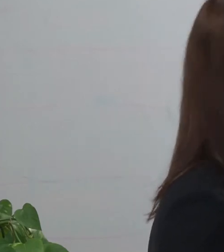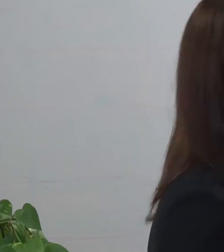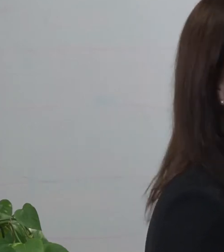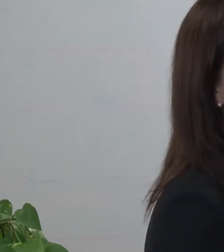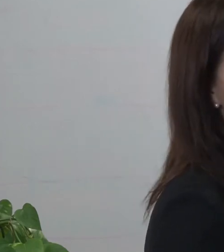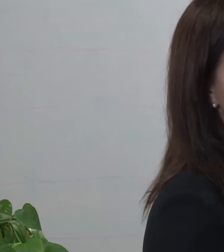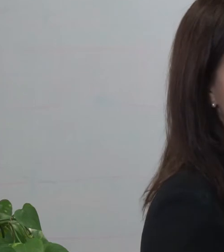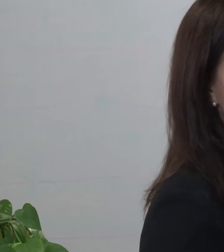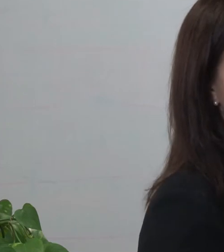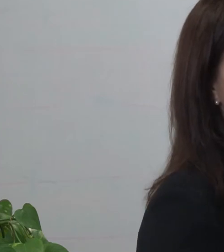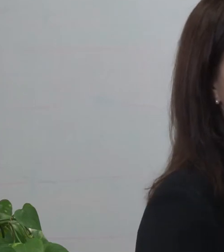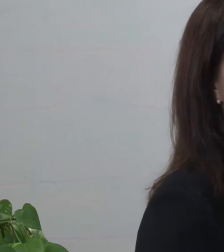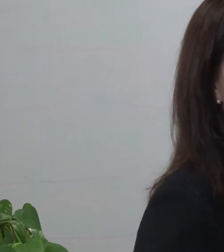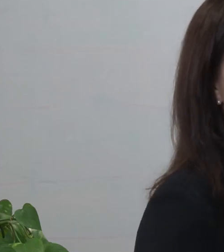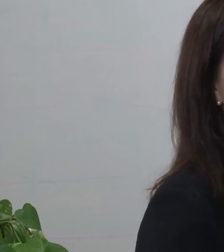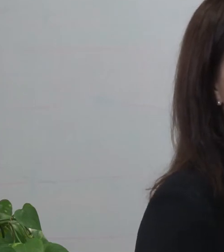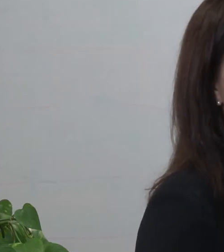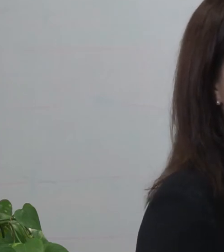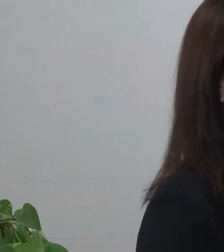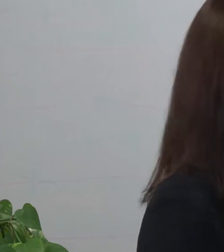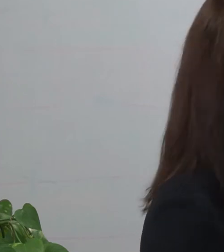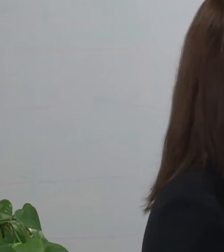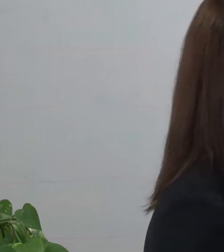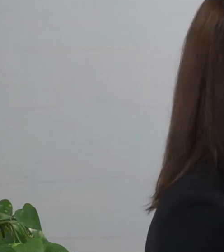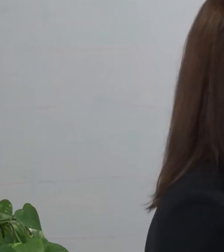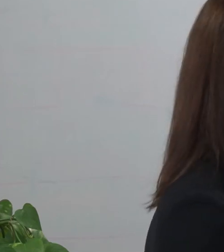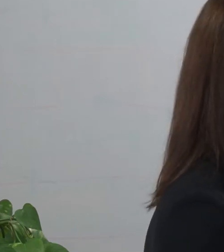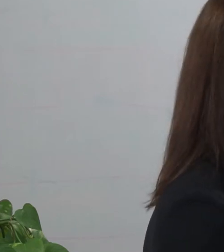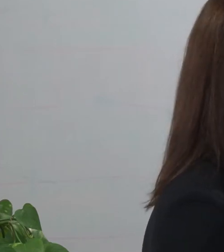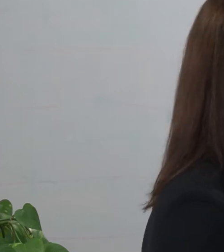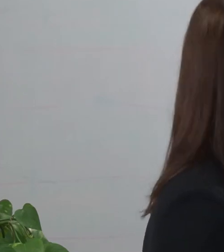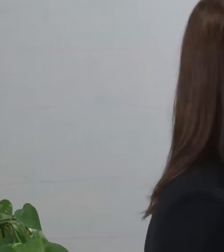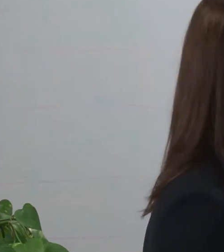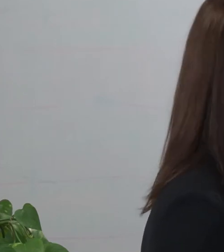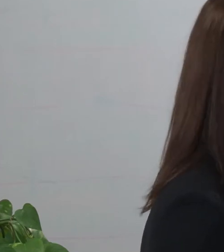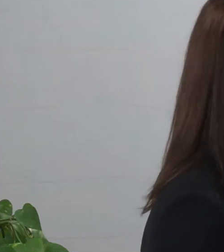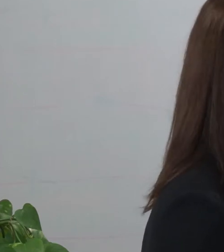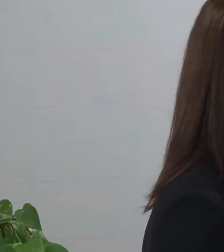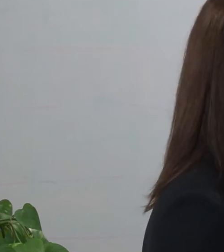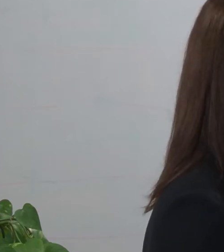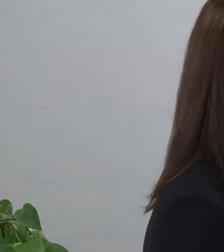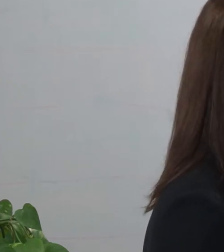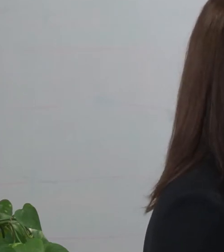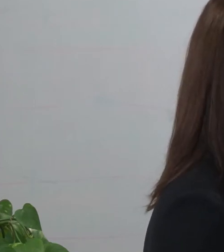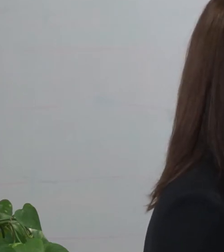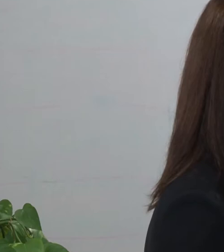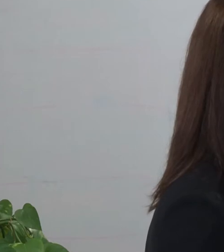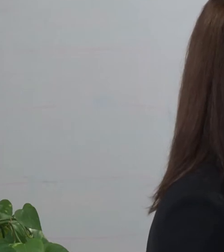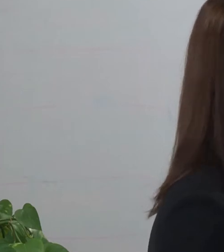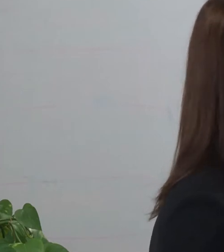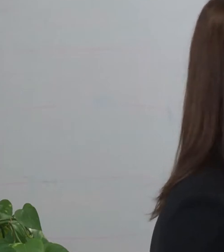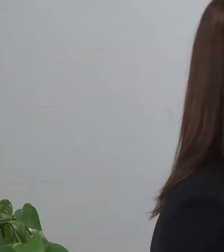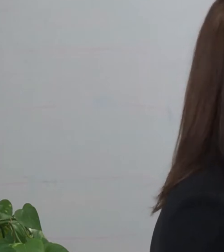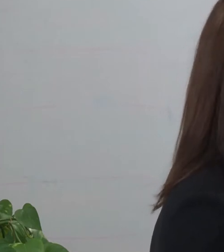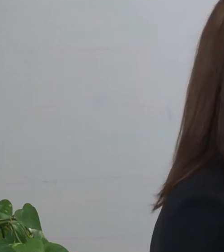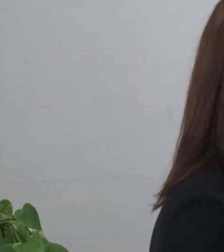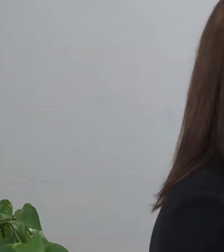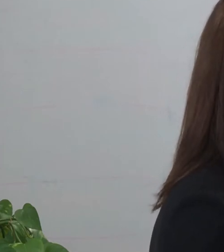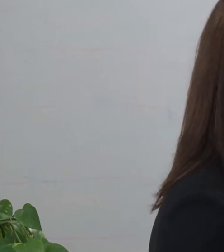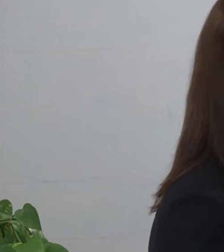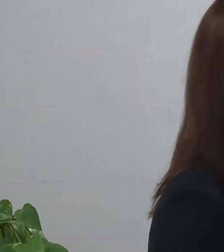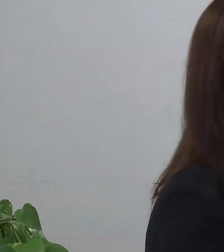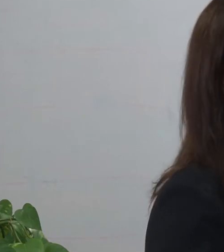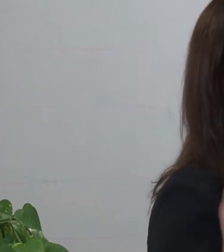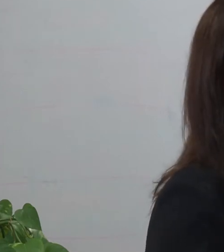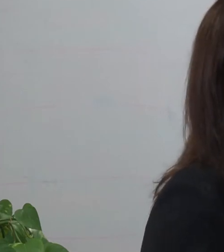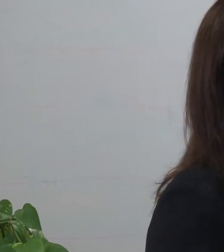have no chance of succeeding in this competitive work environment. By including businesses in these partnerships, we are ensuring